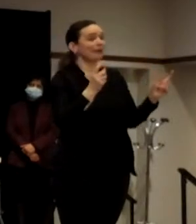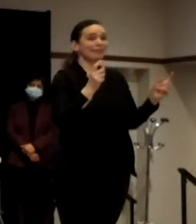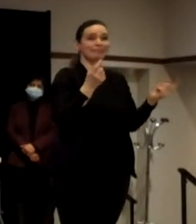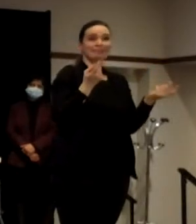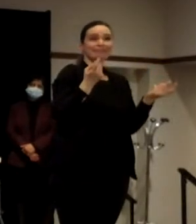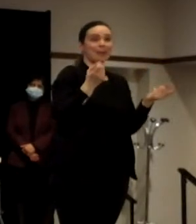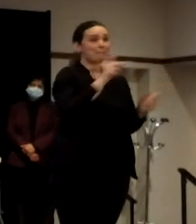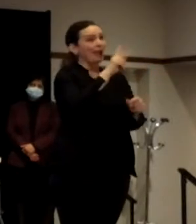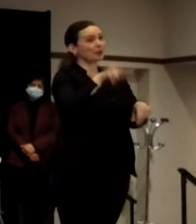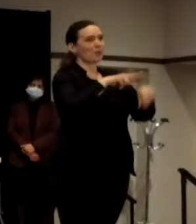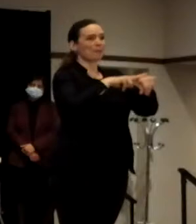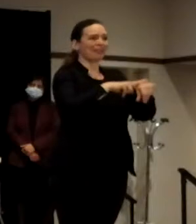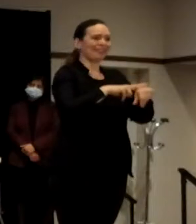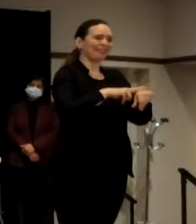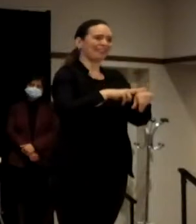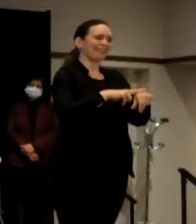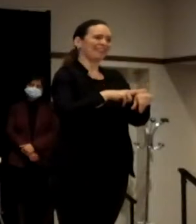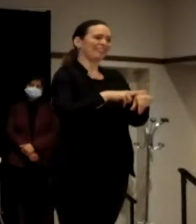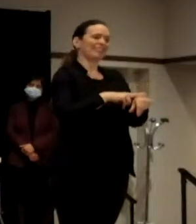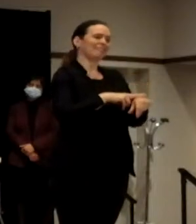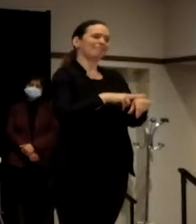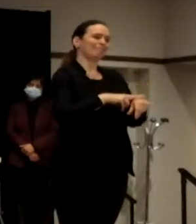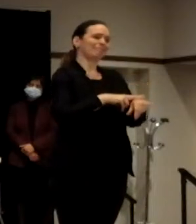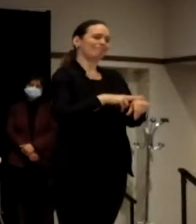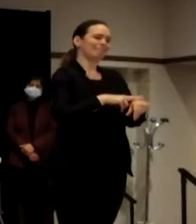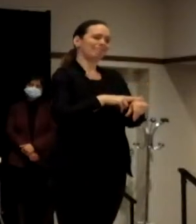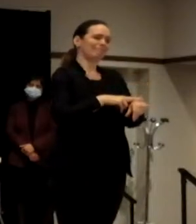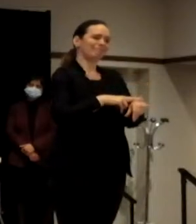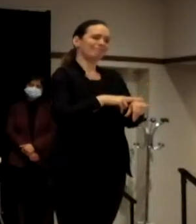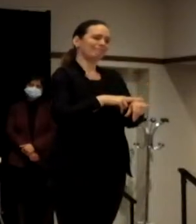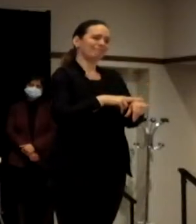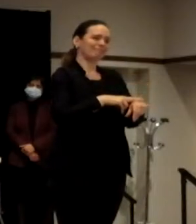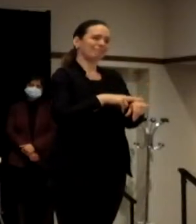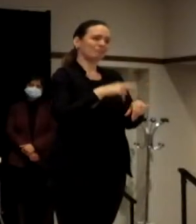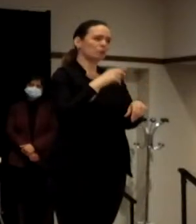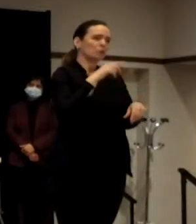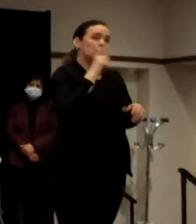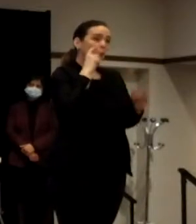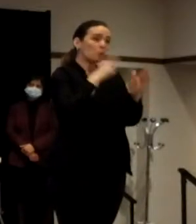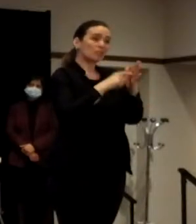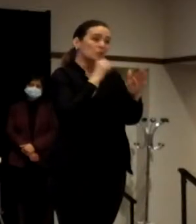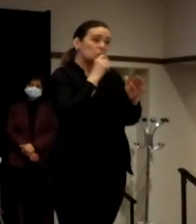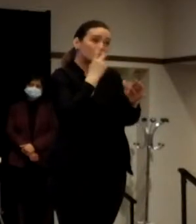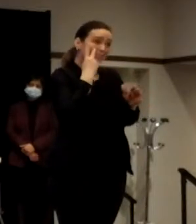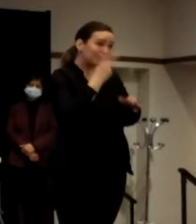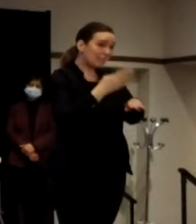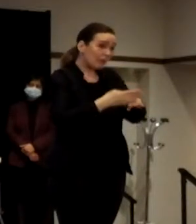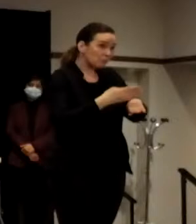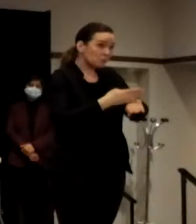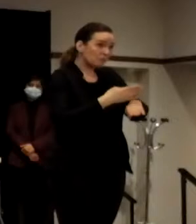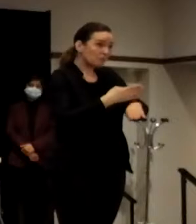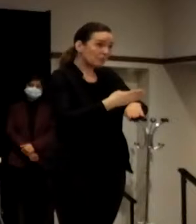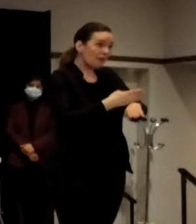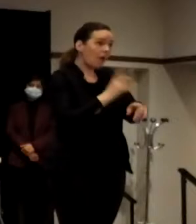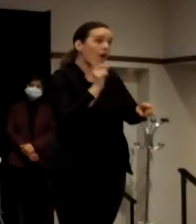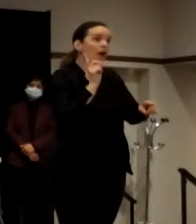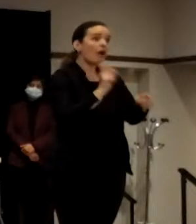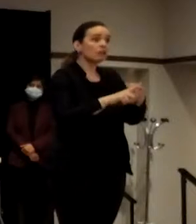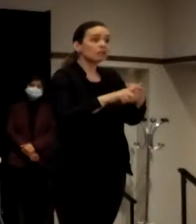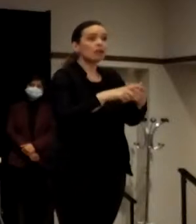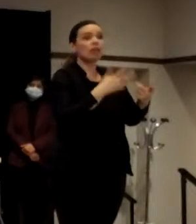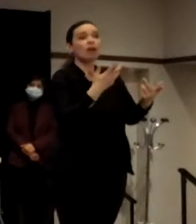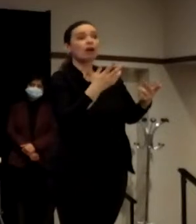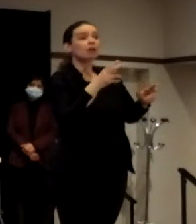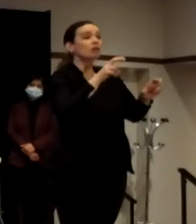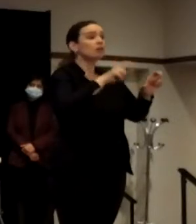little positive steps, and you really don't have that confirmed until you get back in front of your doctor and they go through the same range